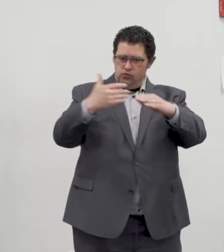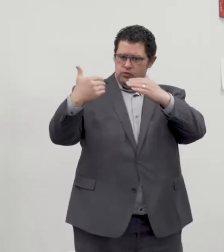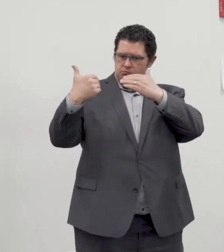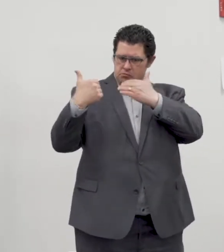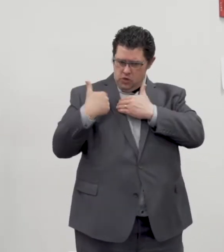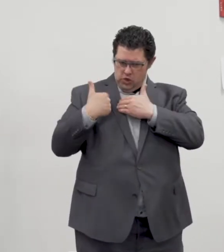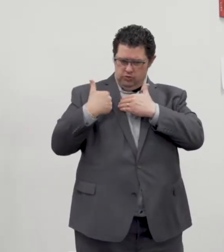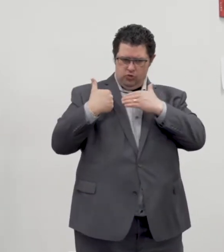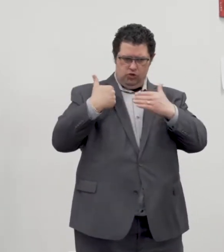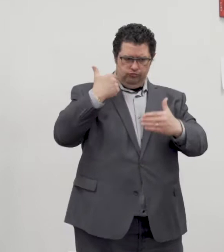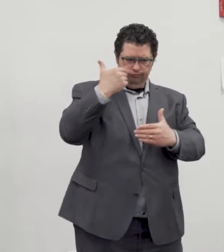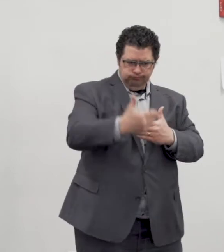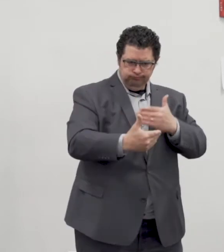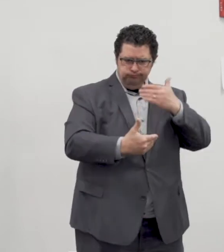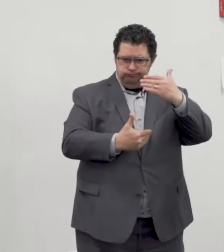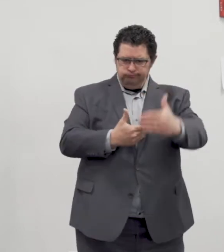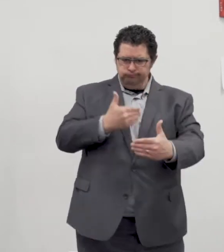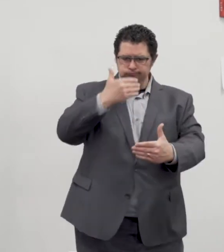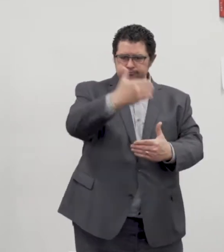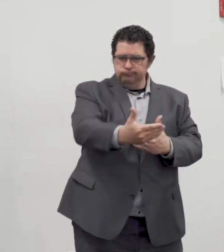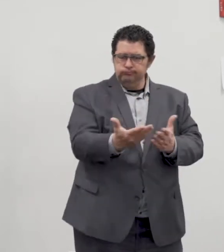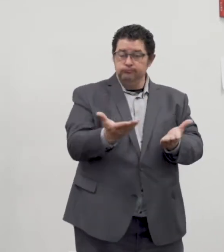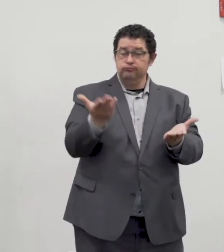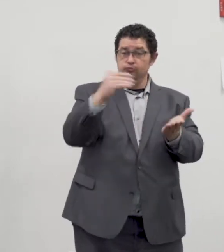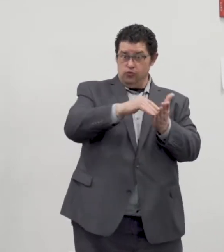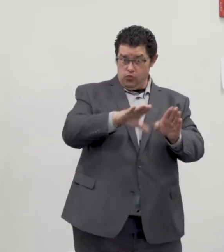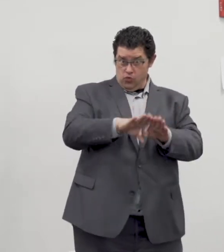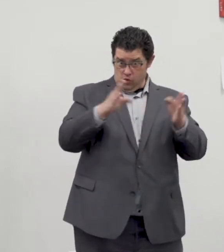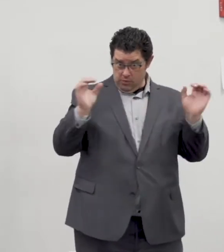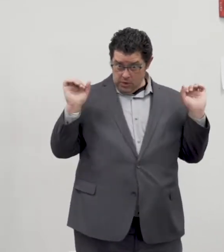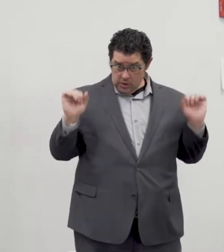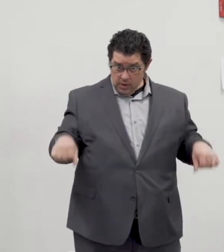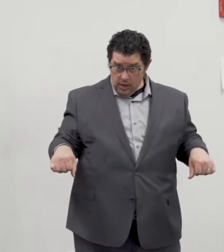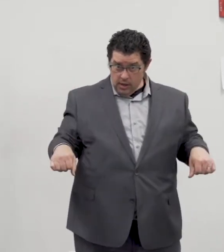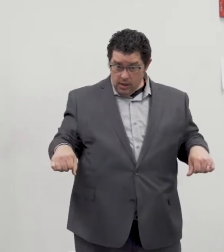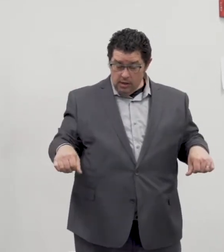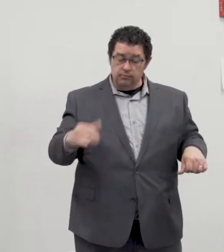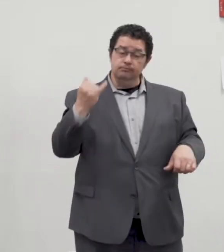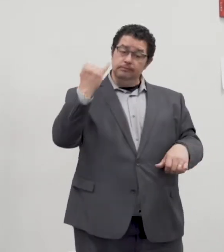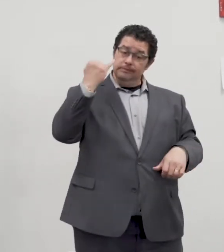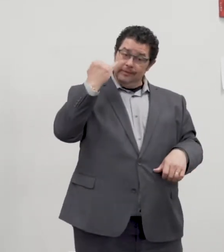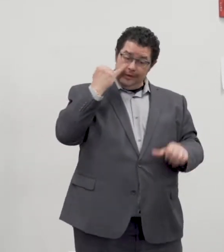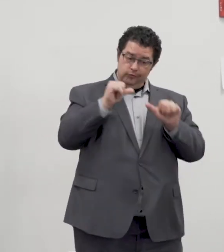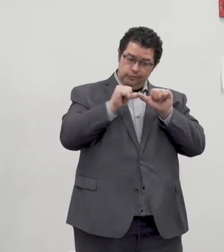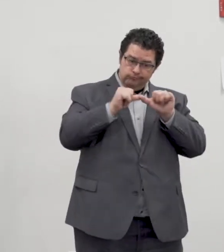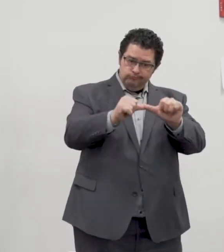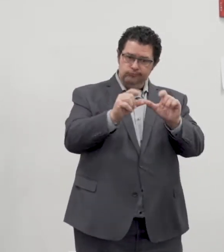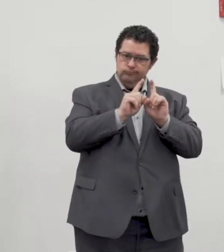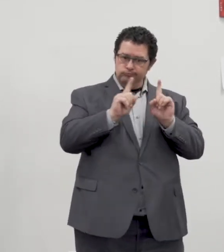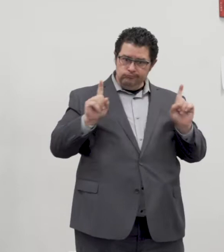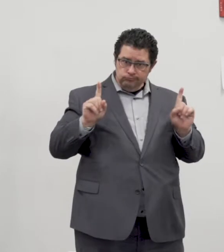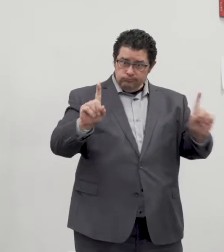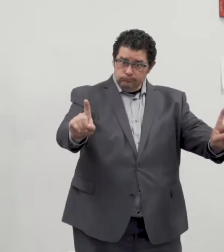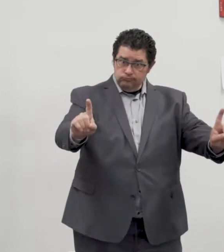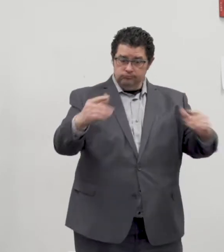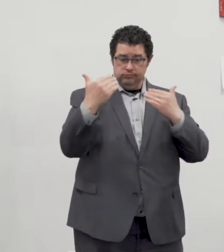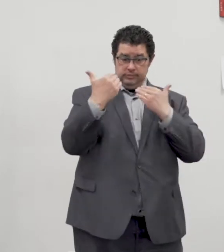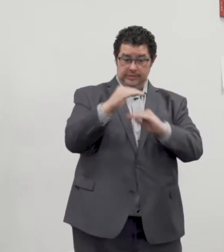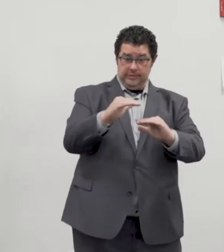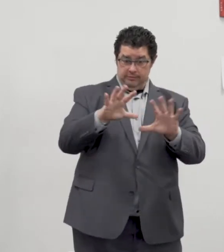deliberate reopening can be done as long as we maintain social distancing, we limit crowd